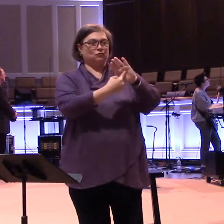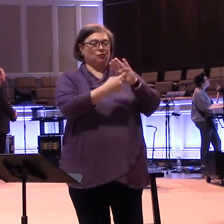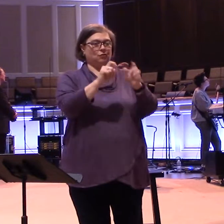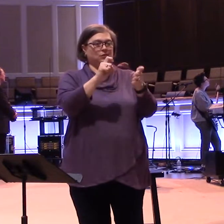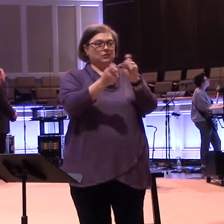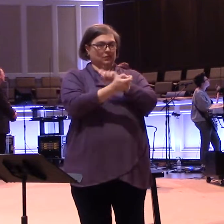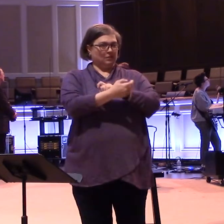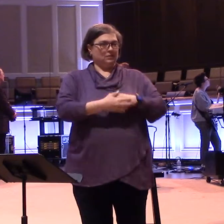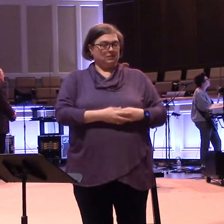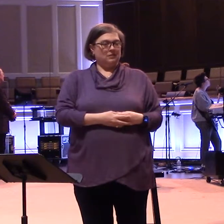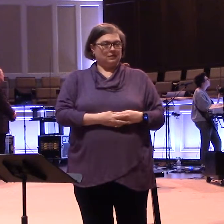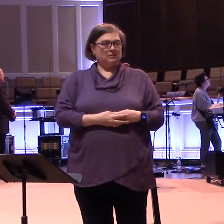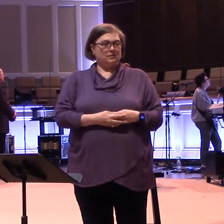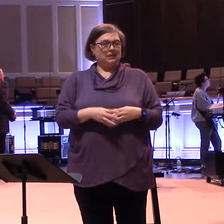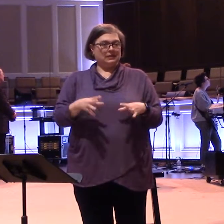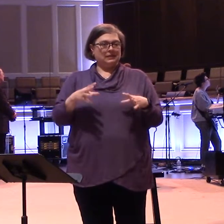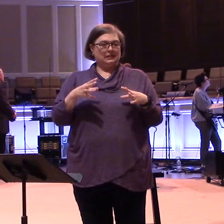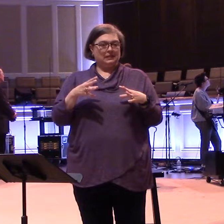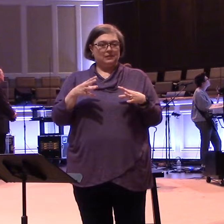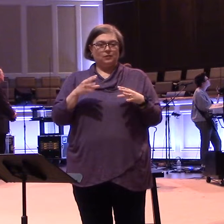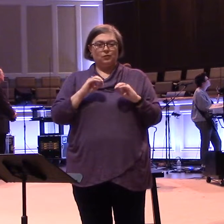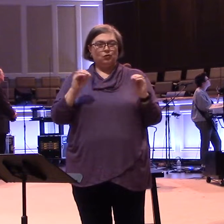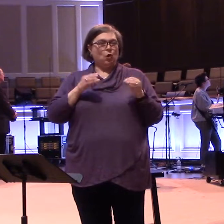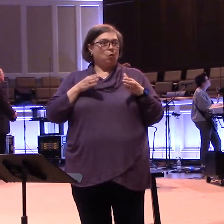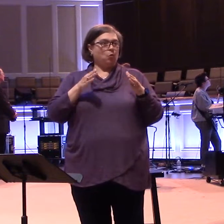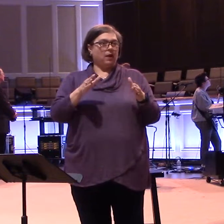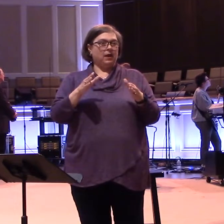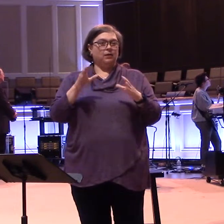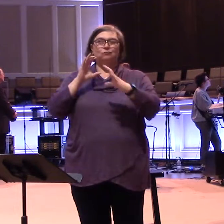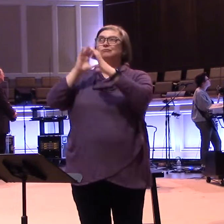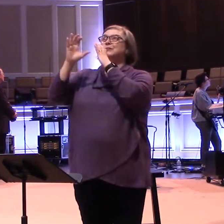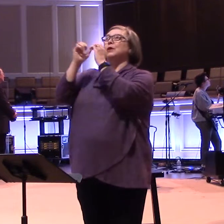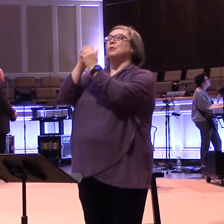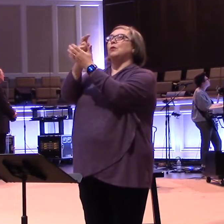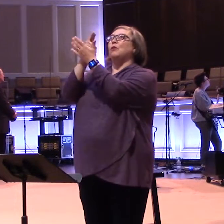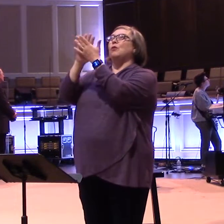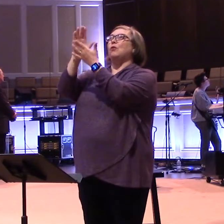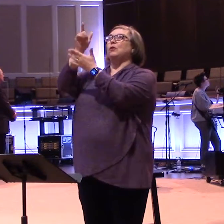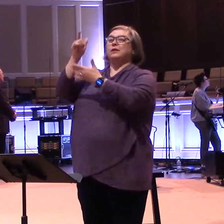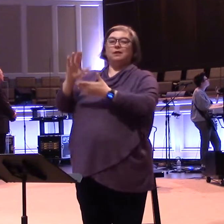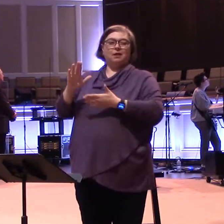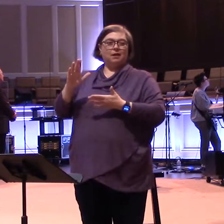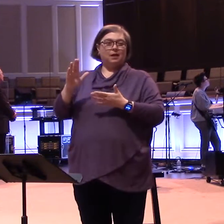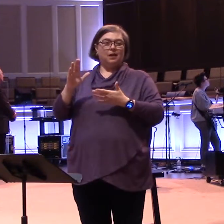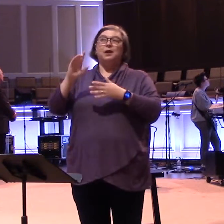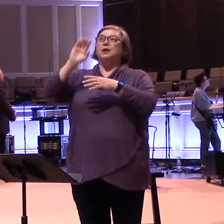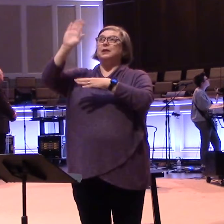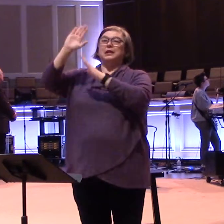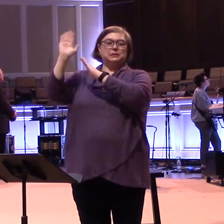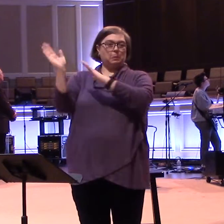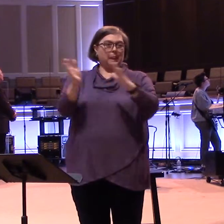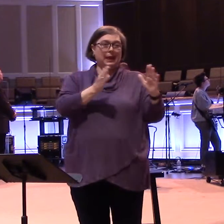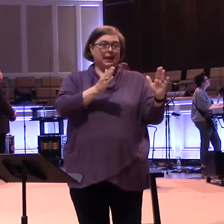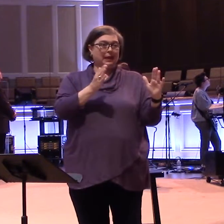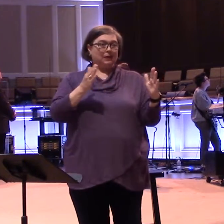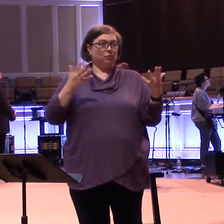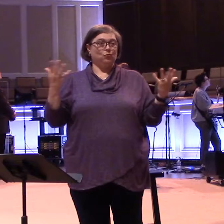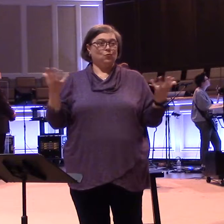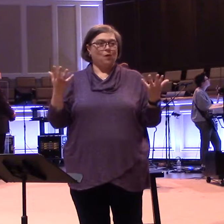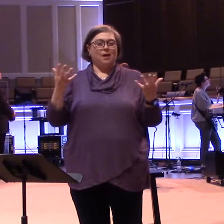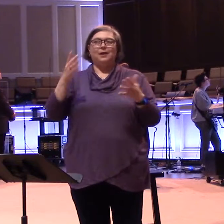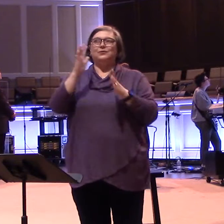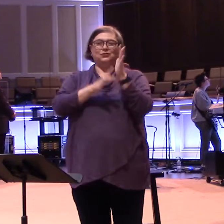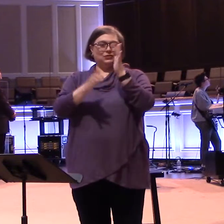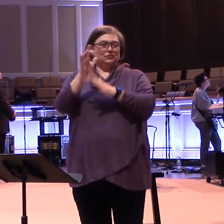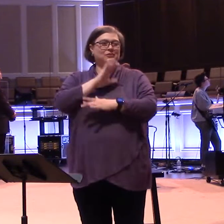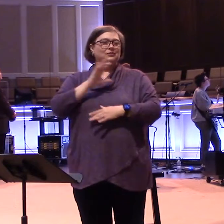sinners. We have no way of communing with the holy God, and he had a plan for redemption, and that plan was his son, Jesus Christ. And we